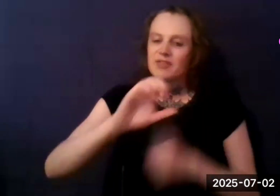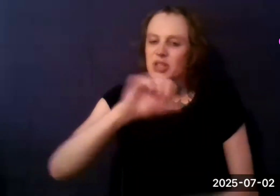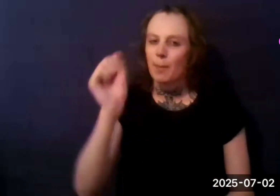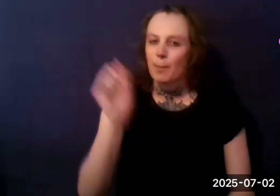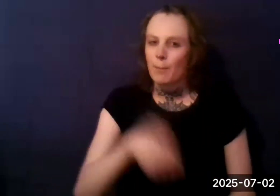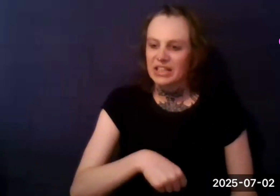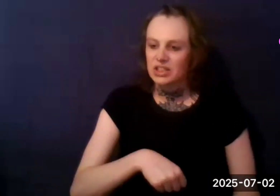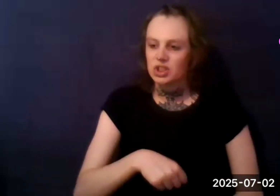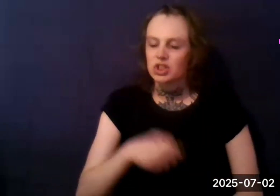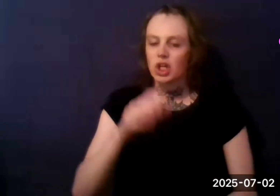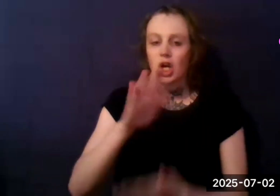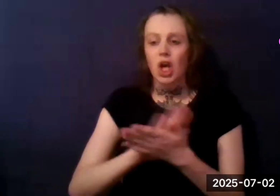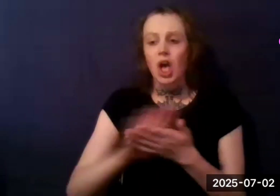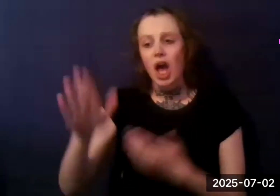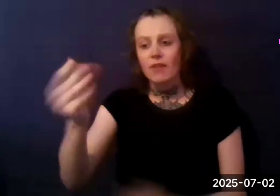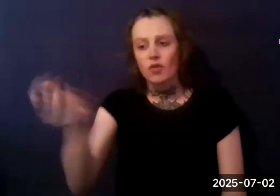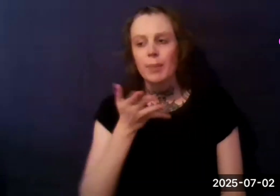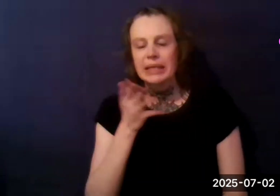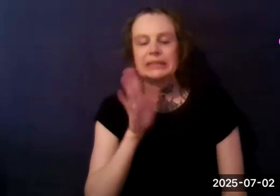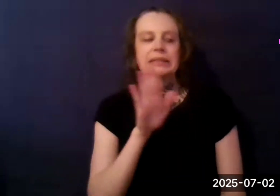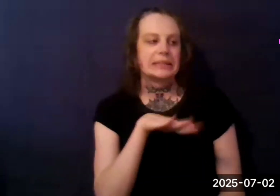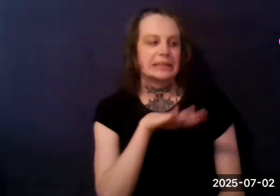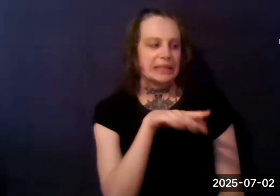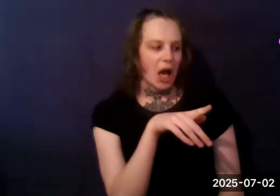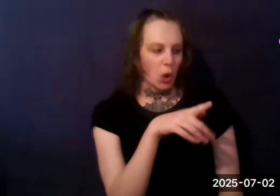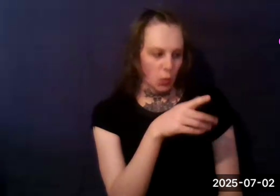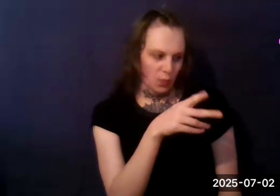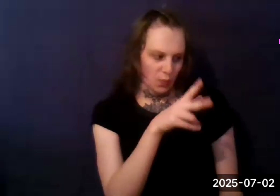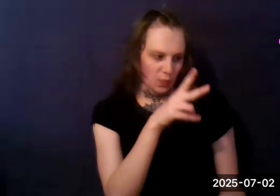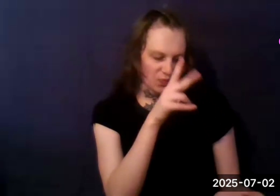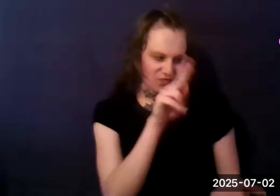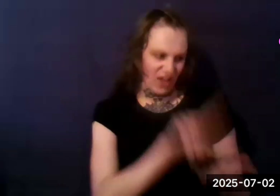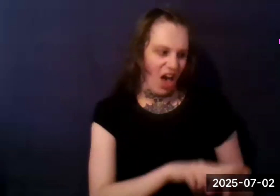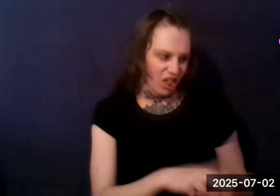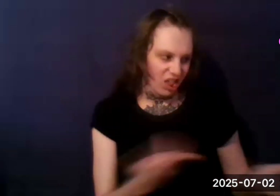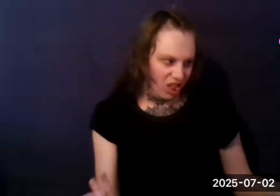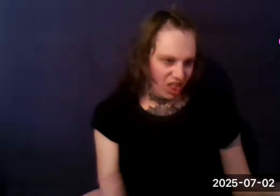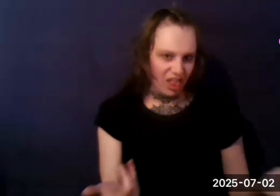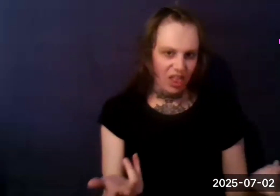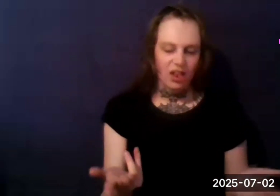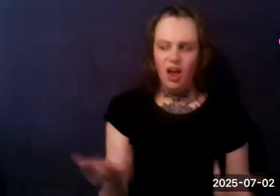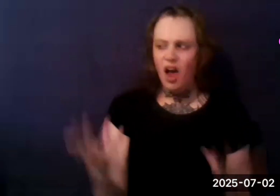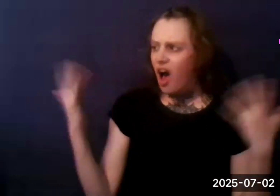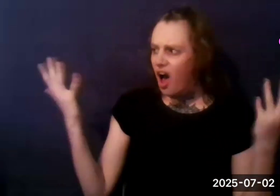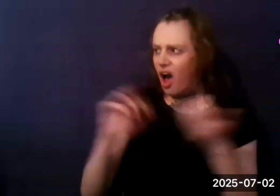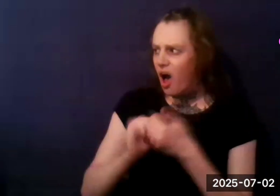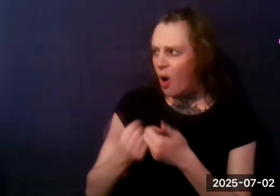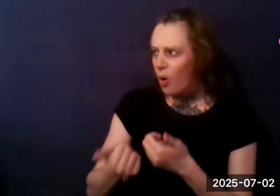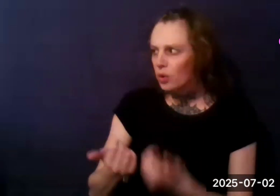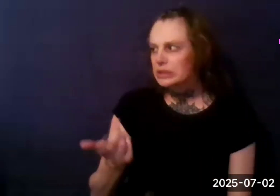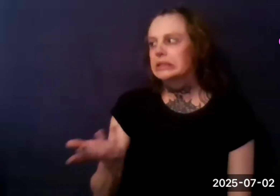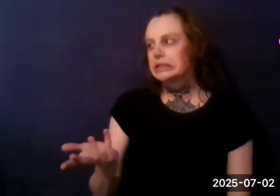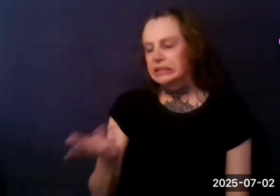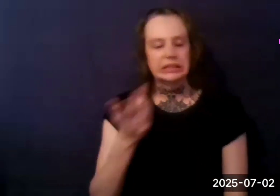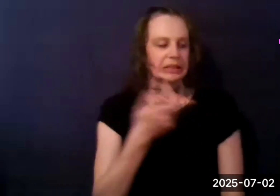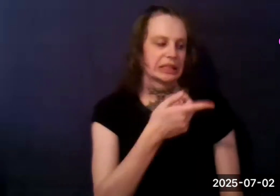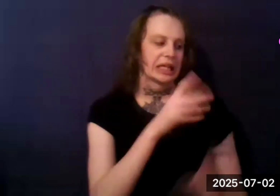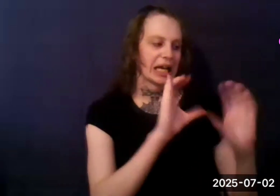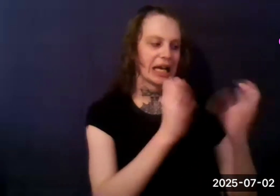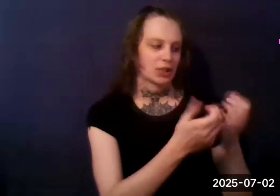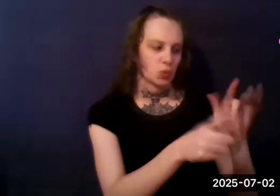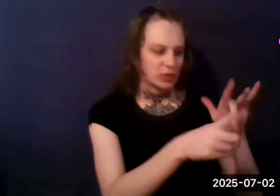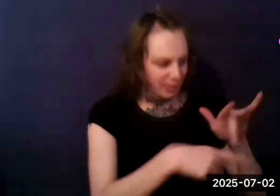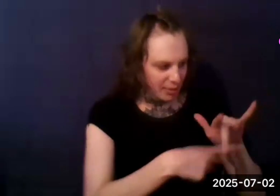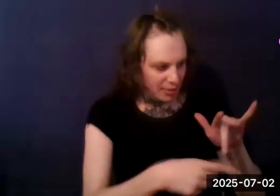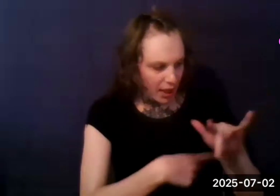much failing." And I was like, "How?" Like they're like, "Well, because you don't go to class, so it's kind of not a surprise." And I was like, "Okay, I'll fix that. I'll fix